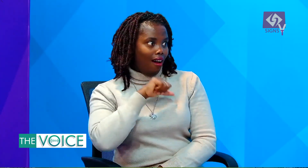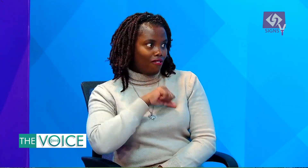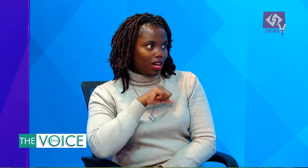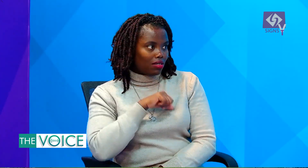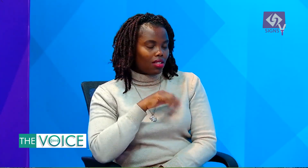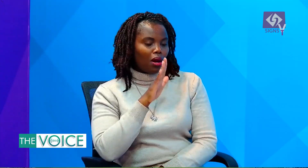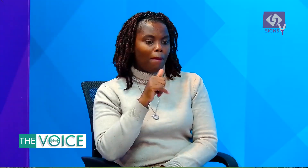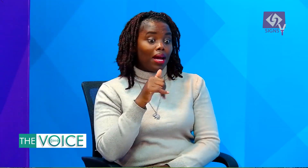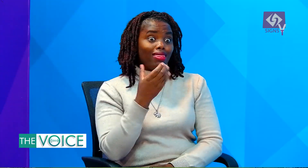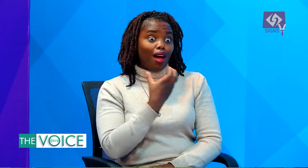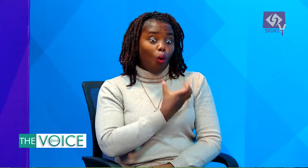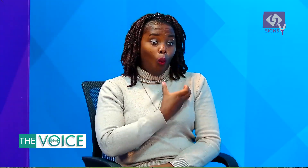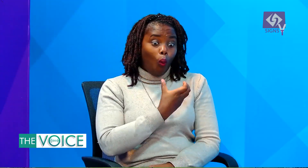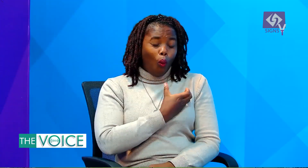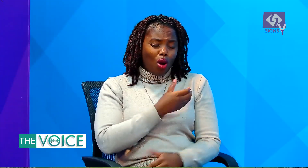find